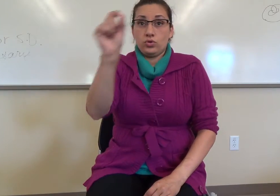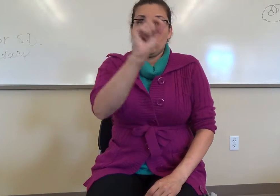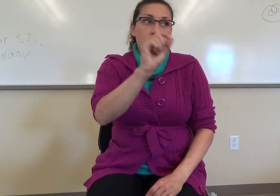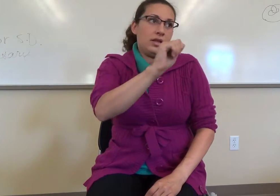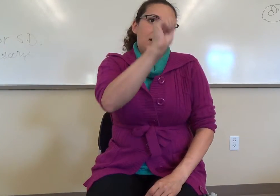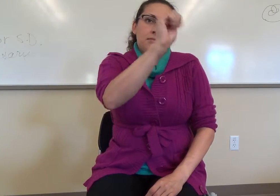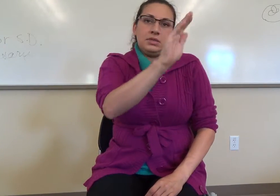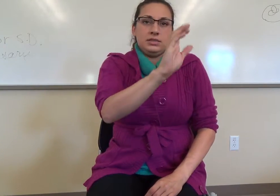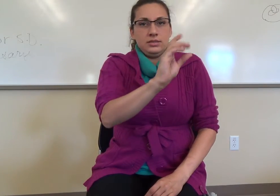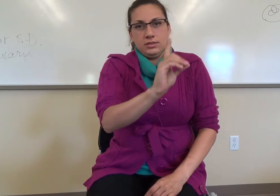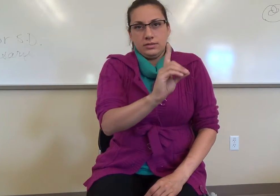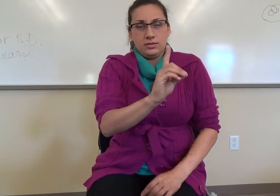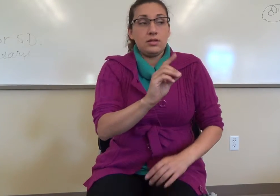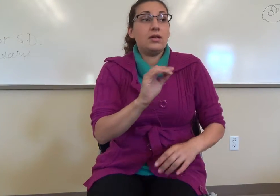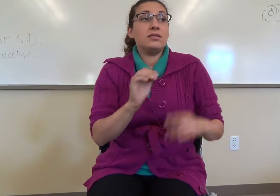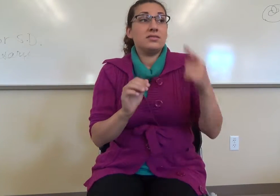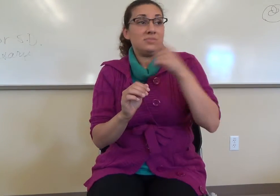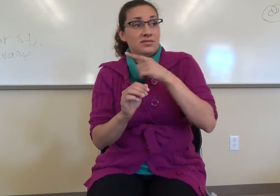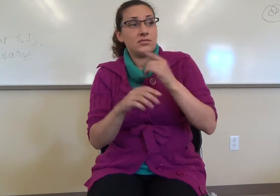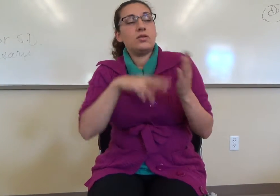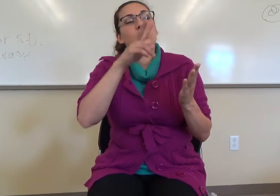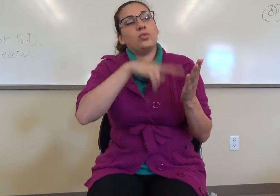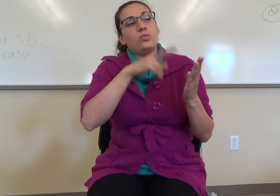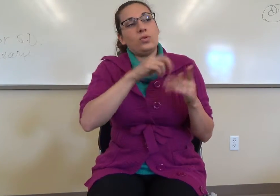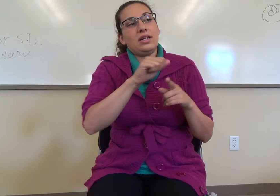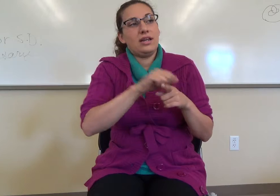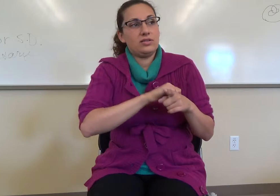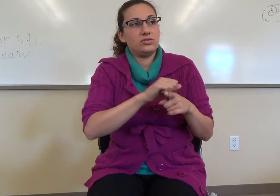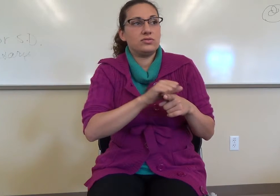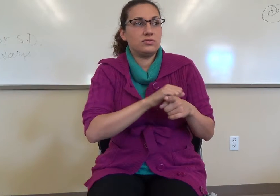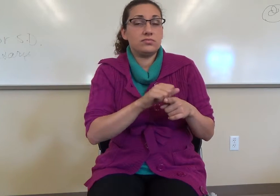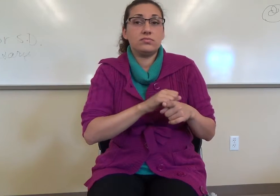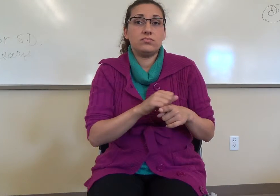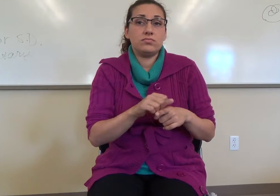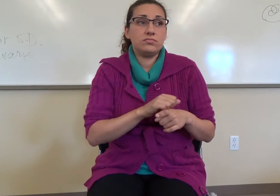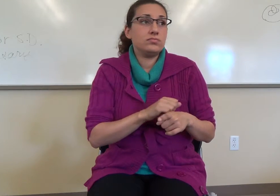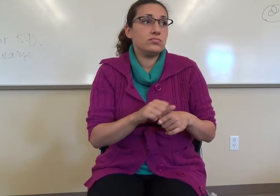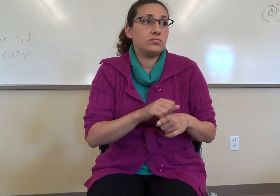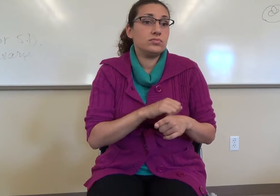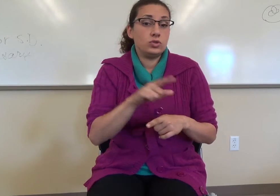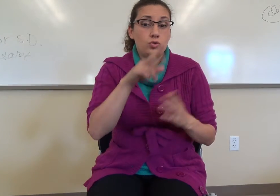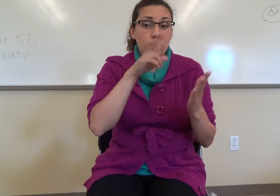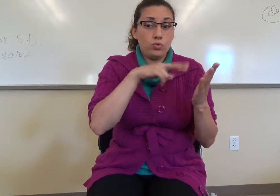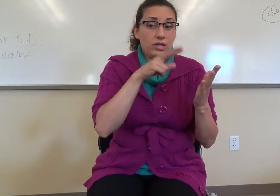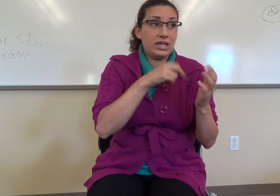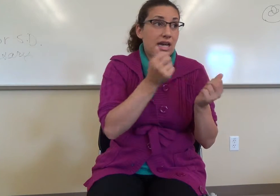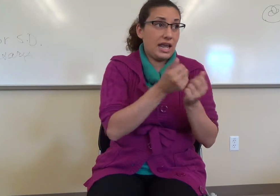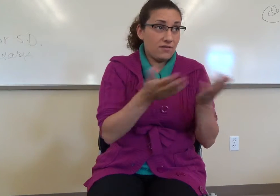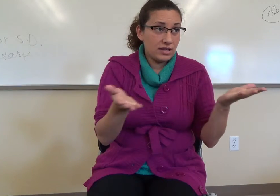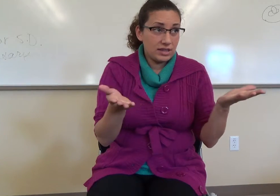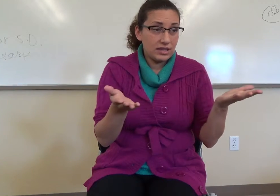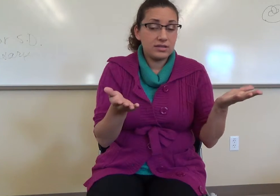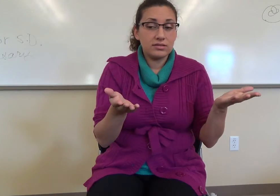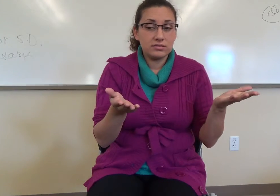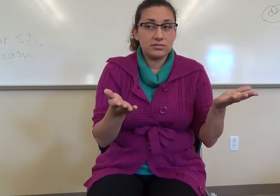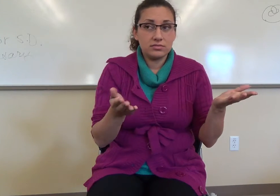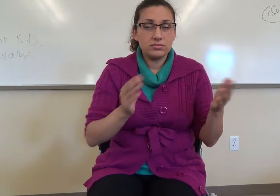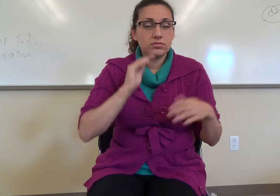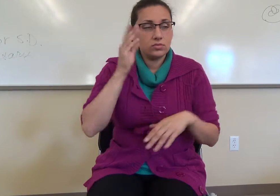this is a reading exercise. If you read everything and understand it, it'll be a lot easier. So what are the